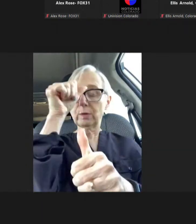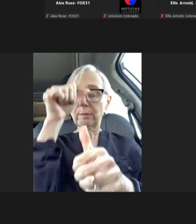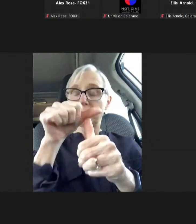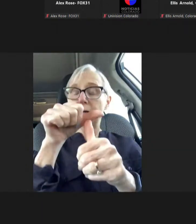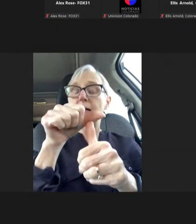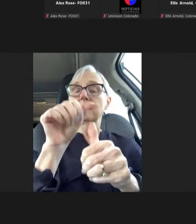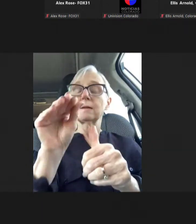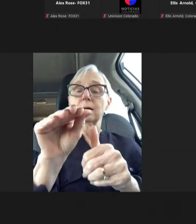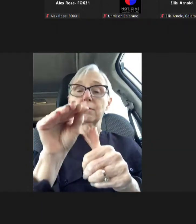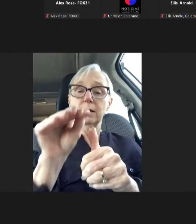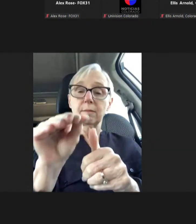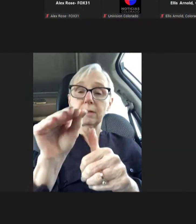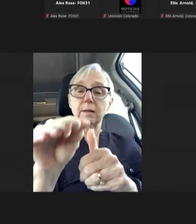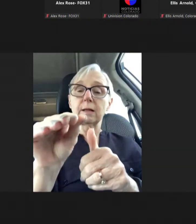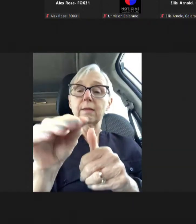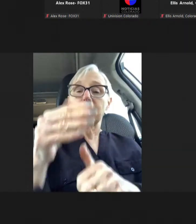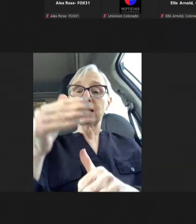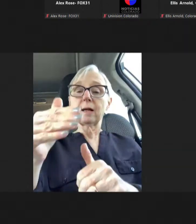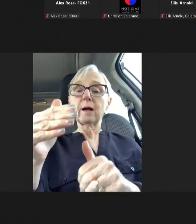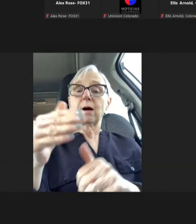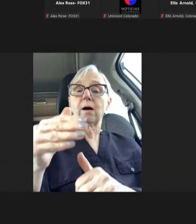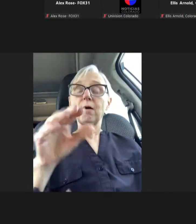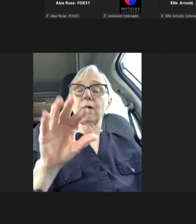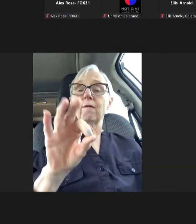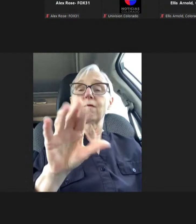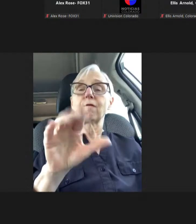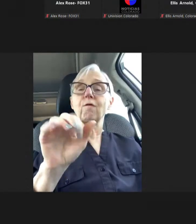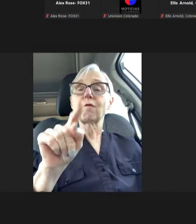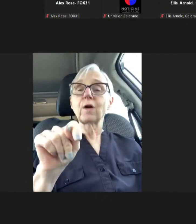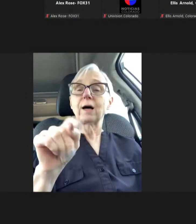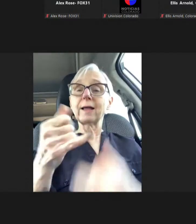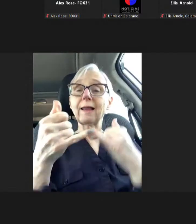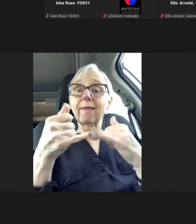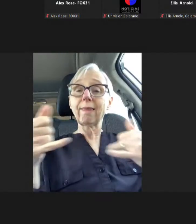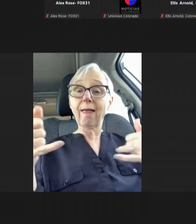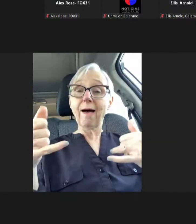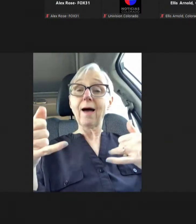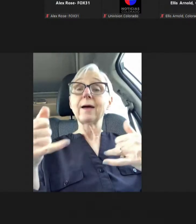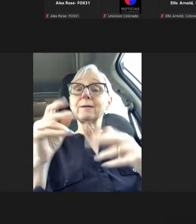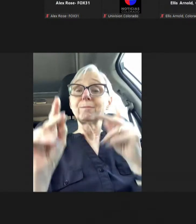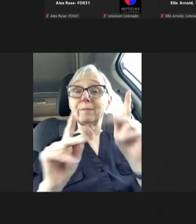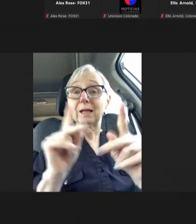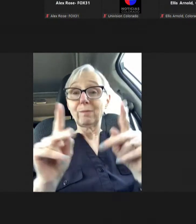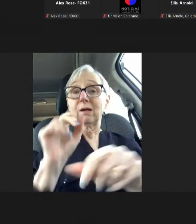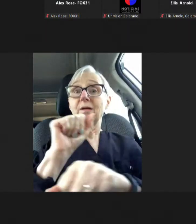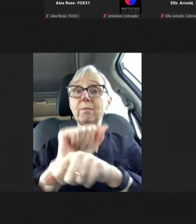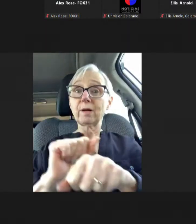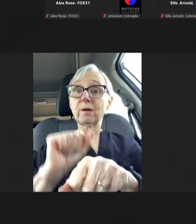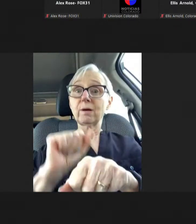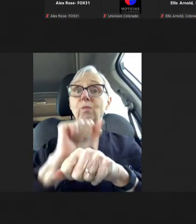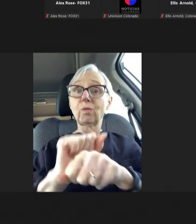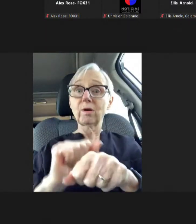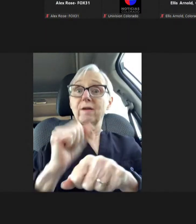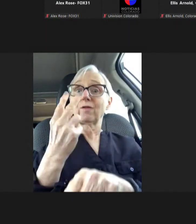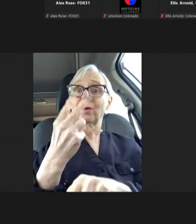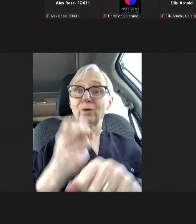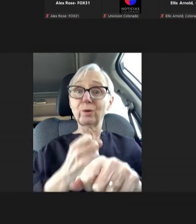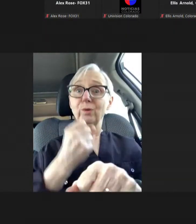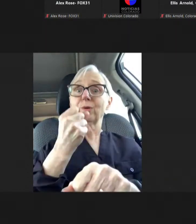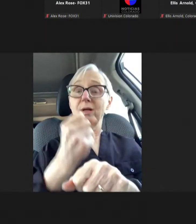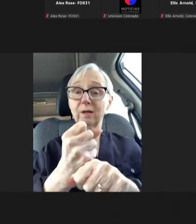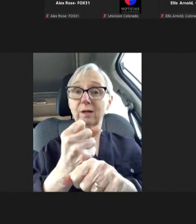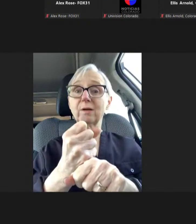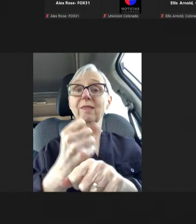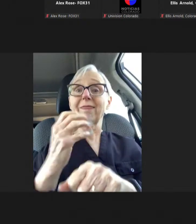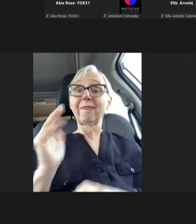our frontline healthcare workers have been doing this for almost 2 years now. They're heroes on the front lines, both in the hospitals